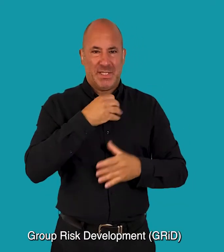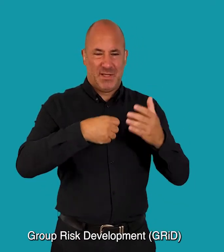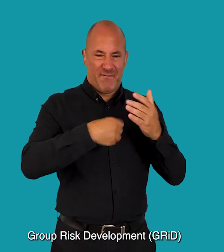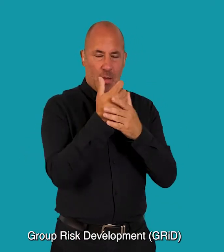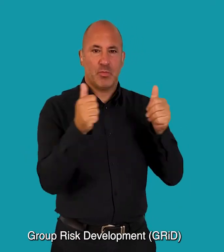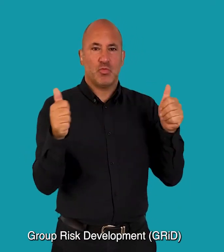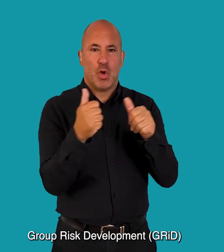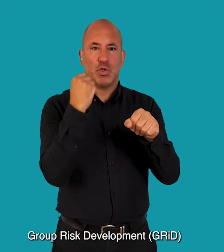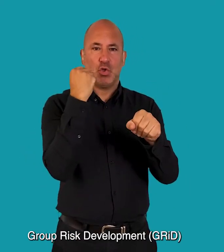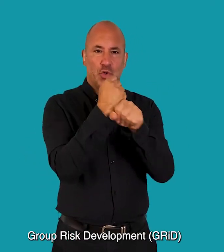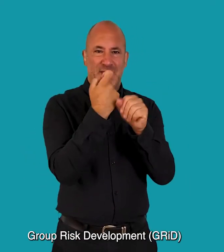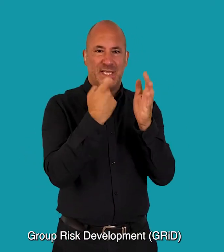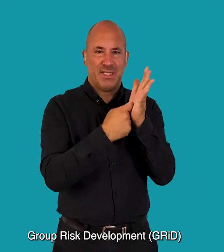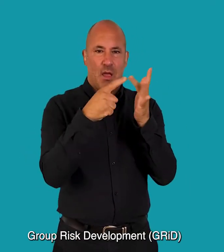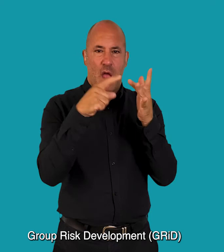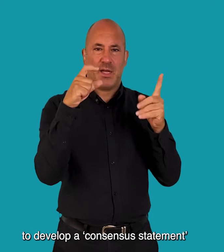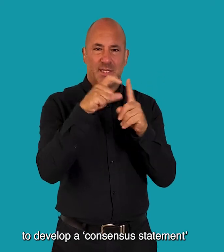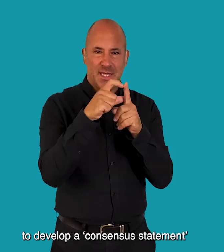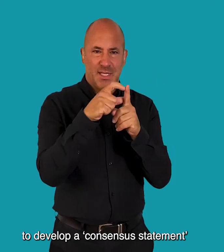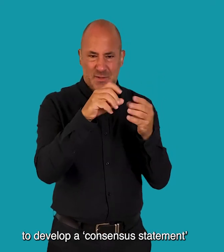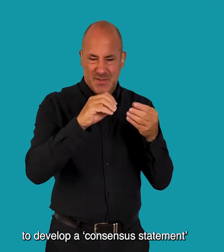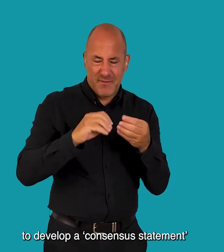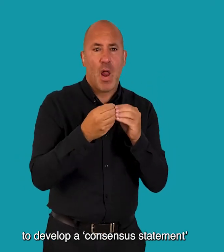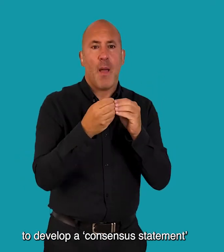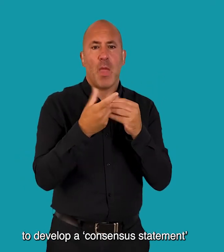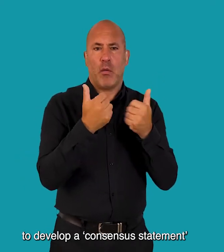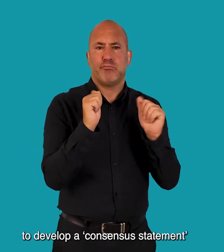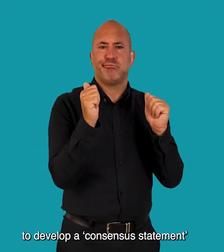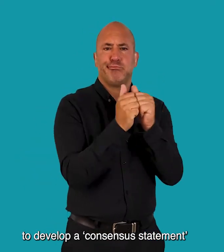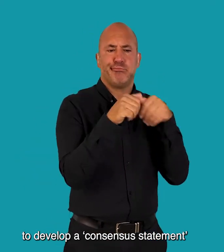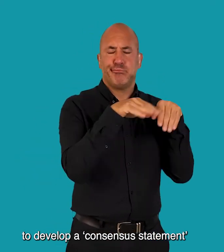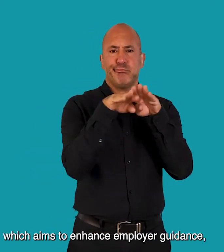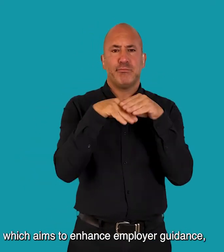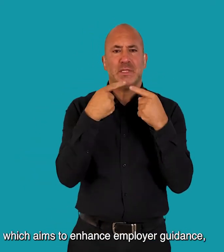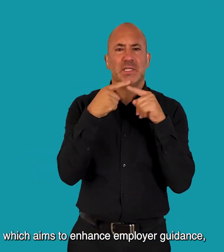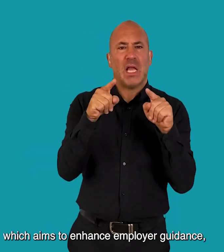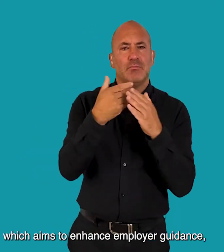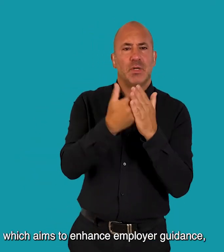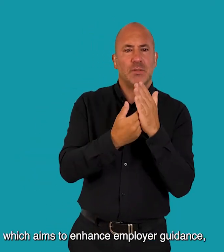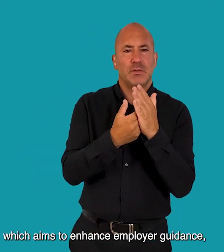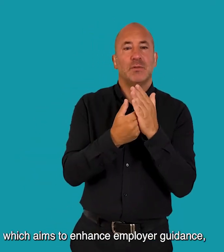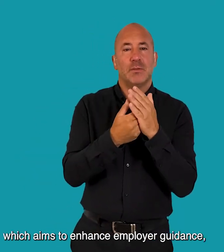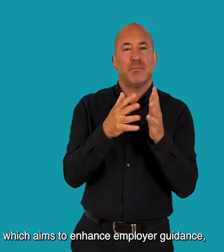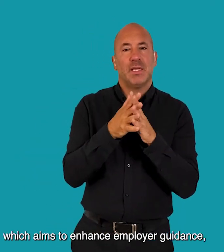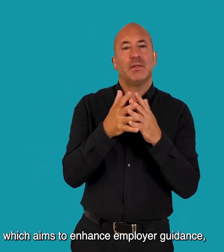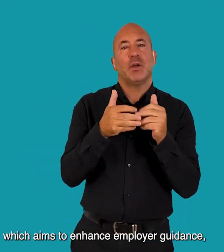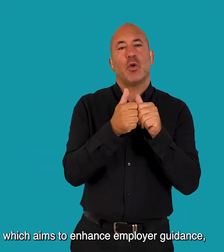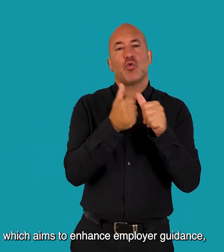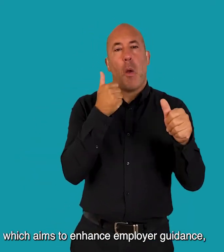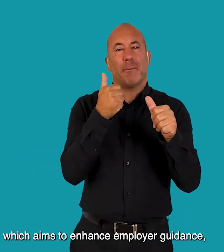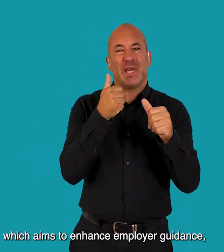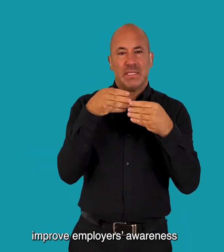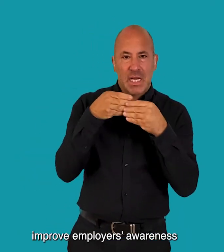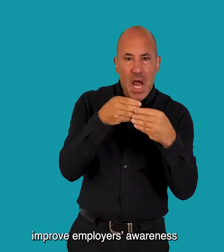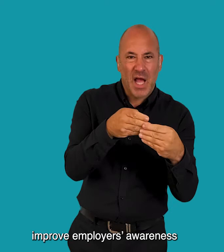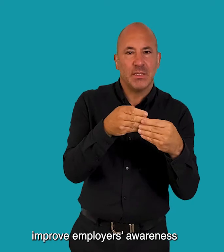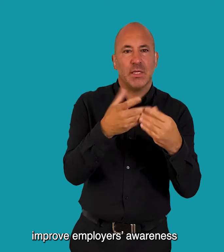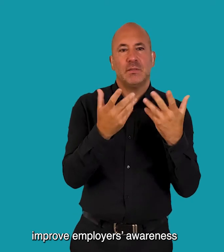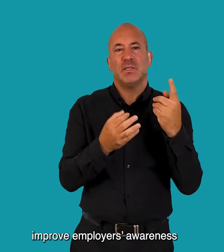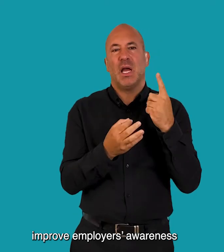Development, GRID, to develop a consensus statement which aims to enhance employer guidance, improve employers'